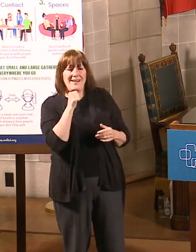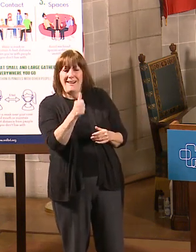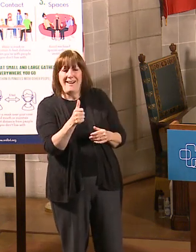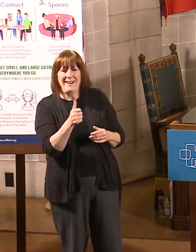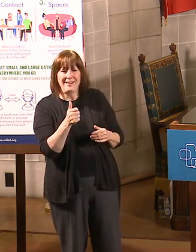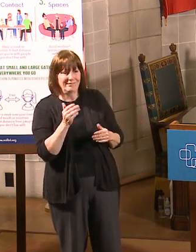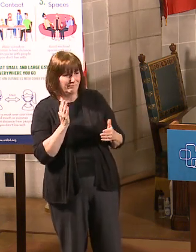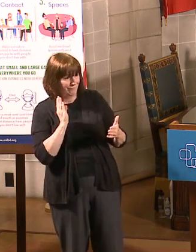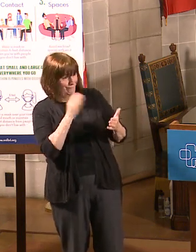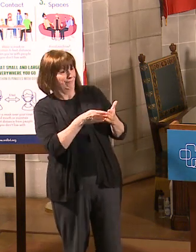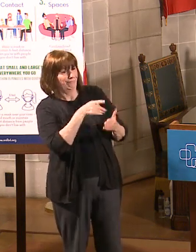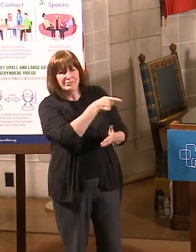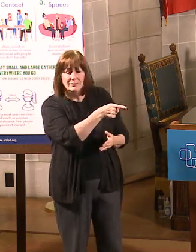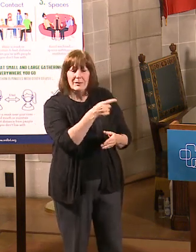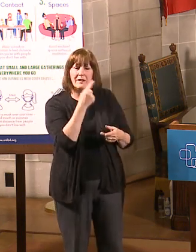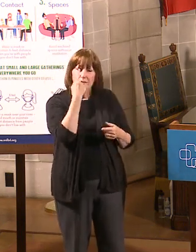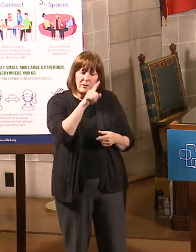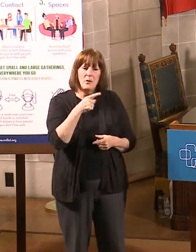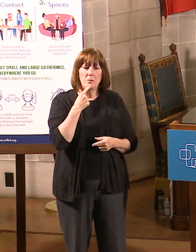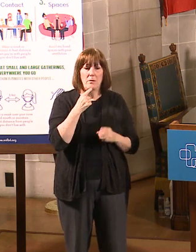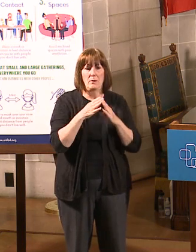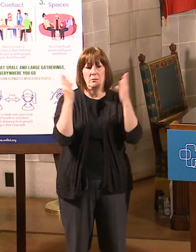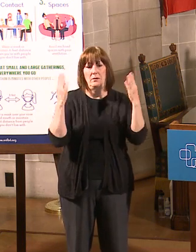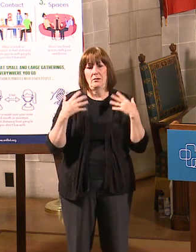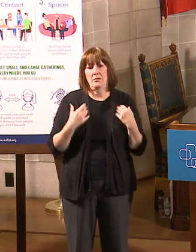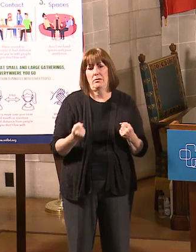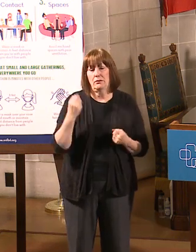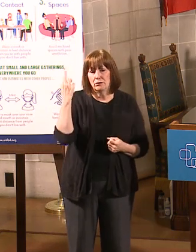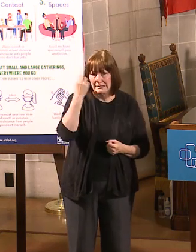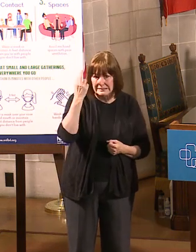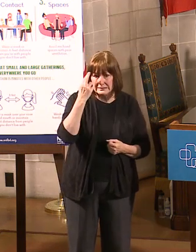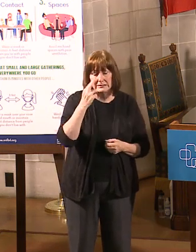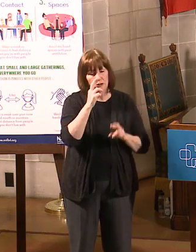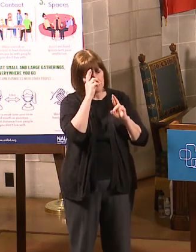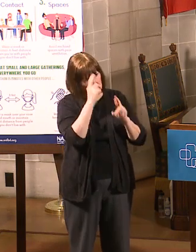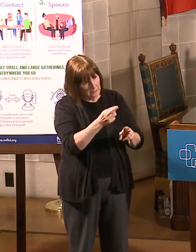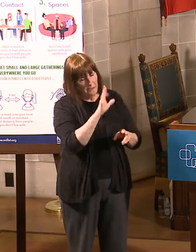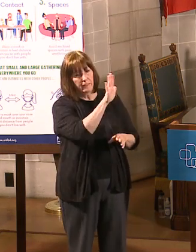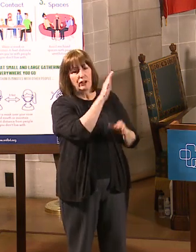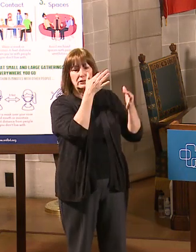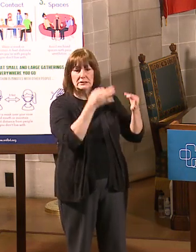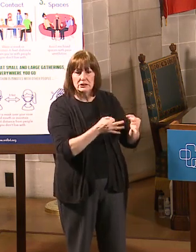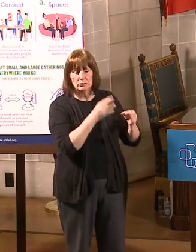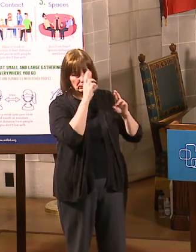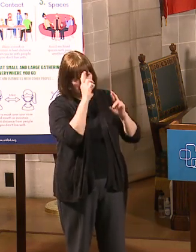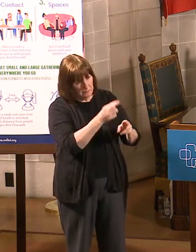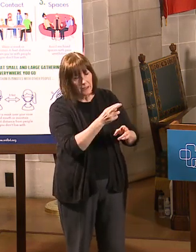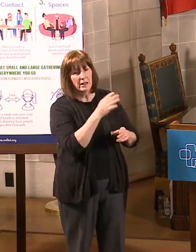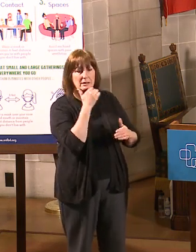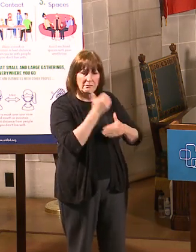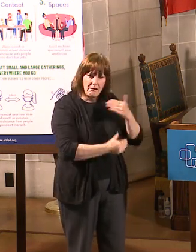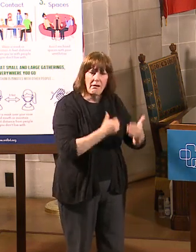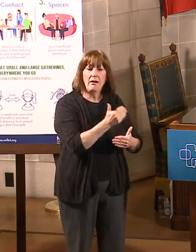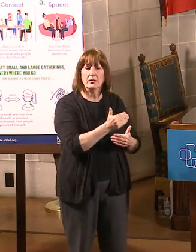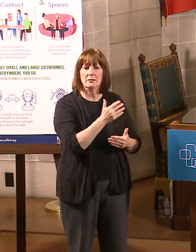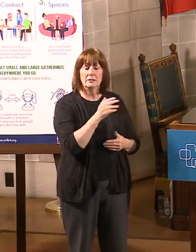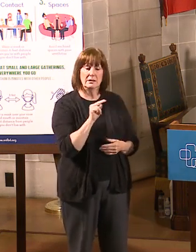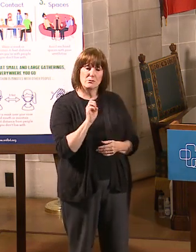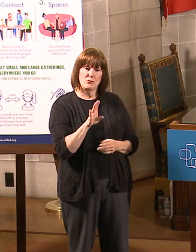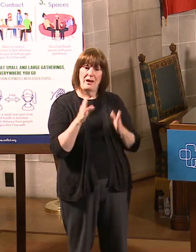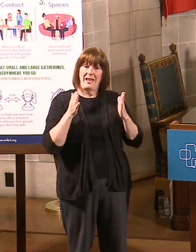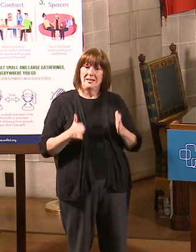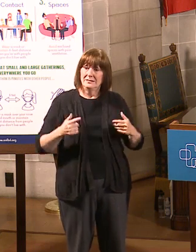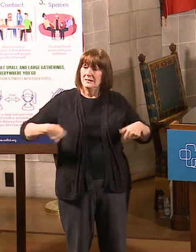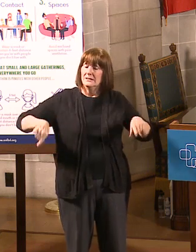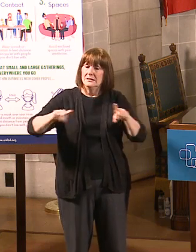healthy. So please leave a little space for grace, respect their decisions, respect what they're doing. At Nebraskans, we're about